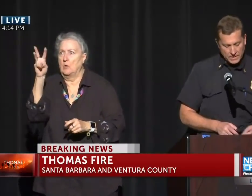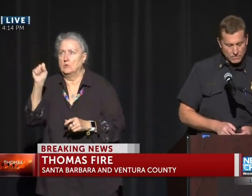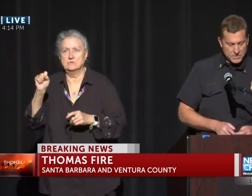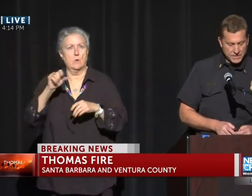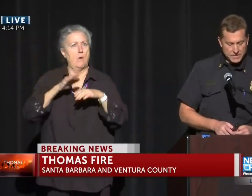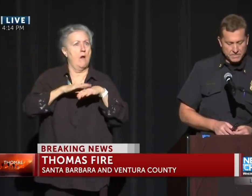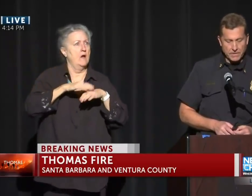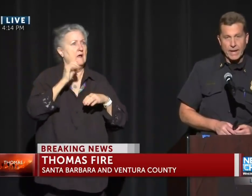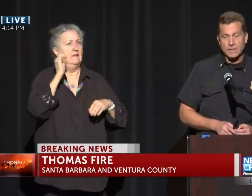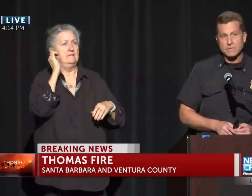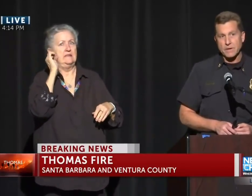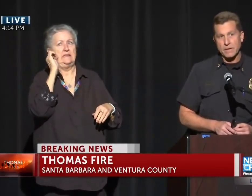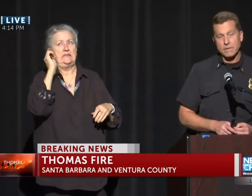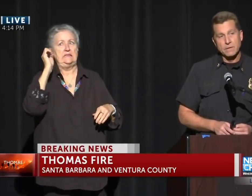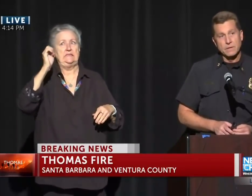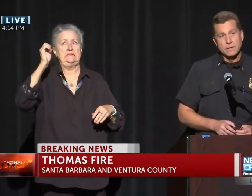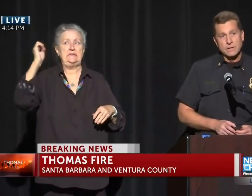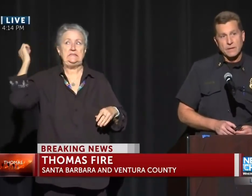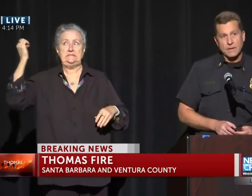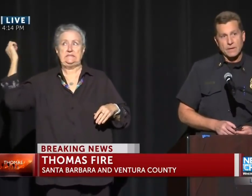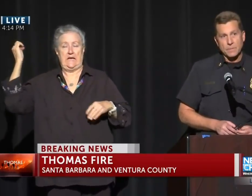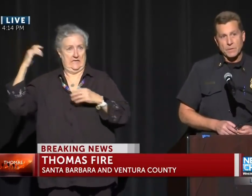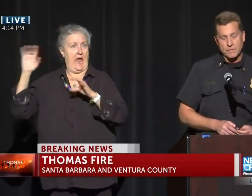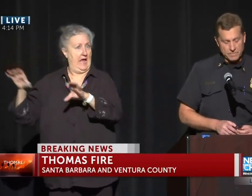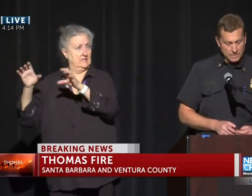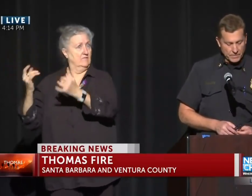were over on the east side. We're seeing some very active fire